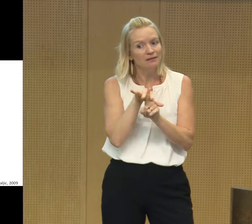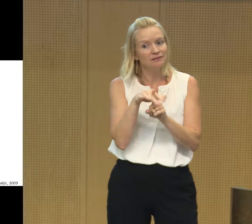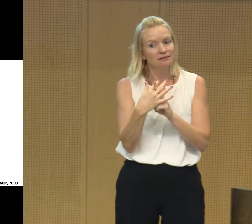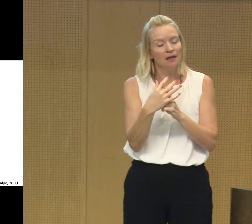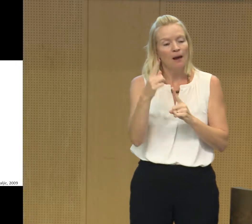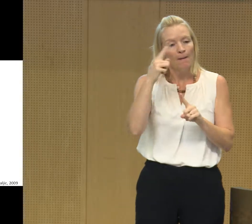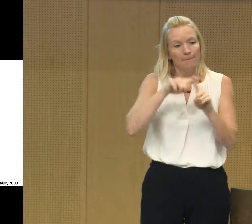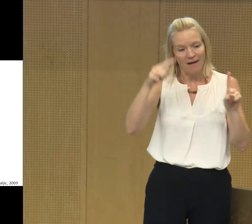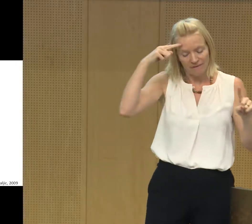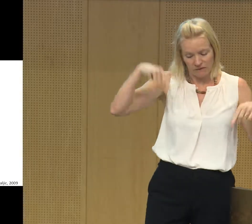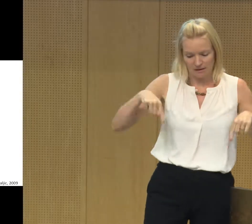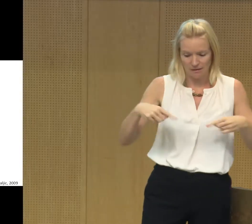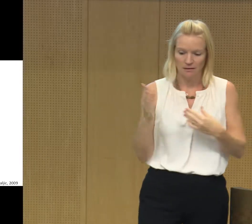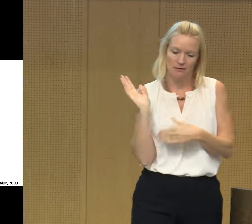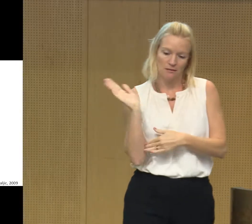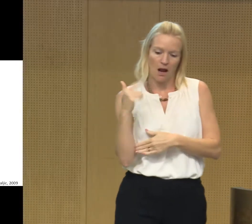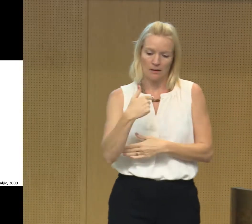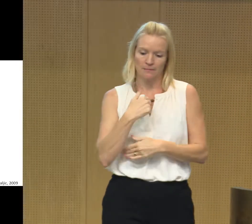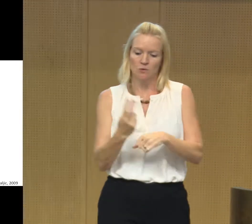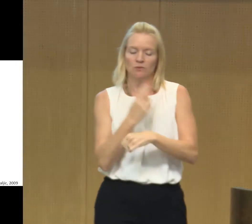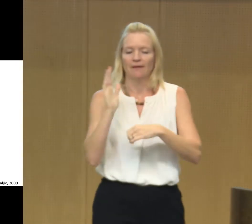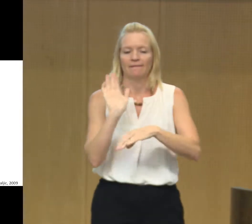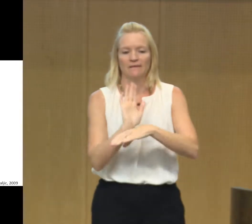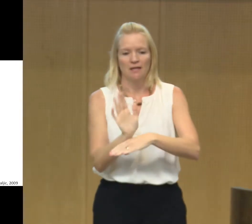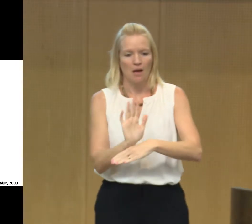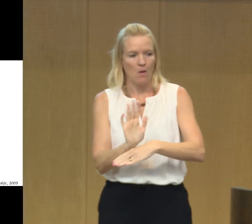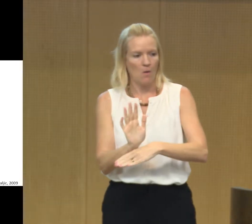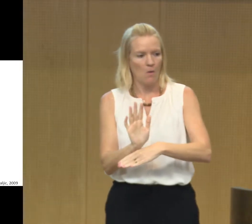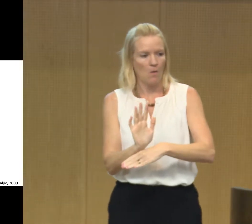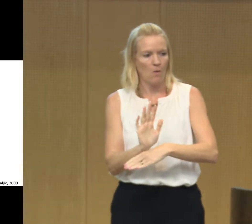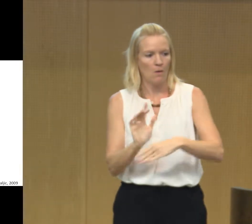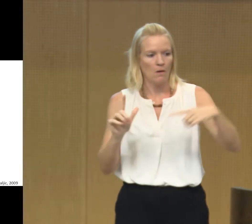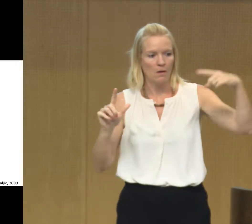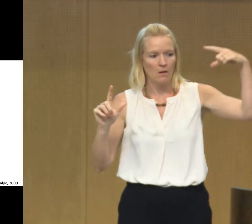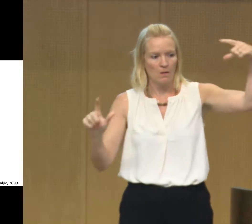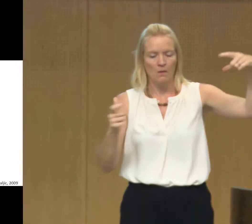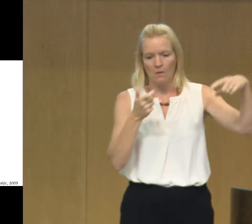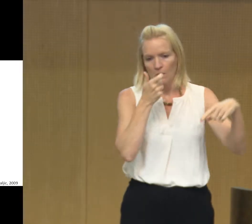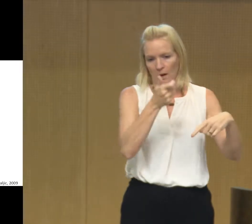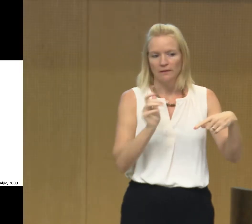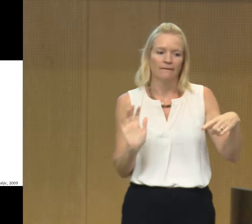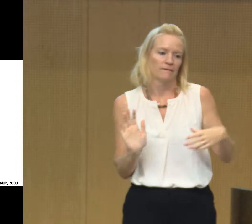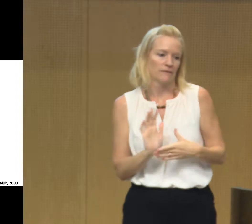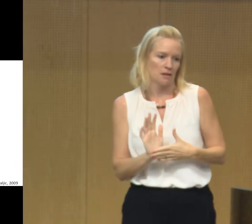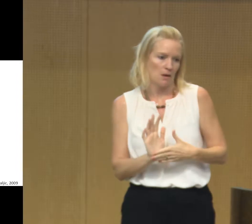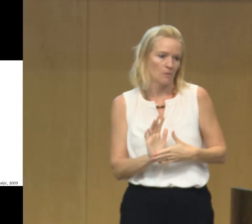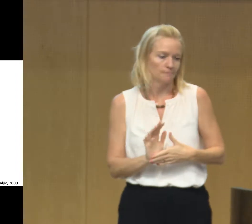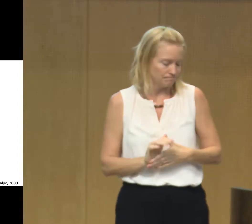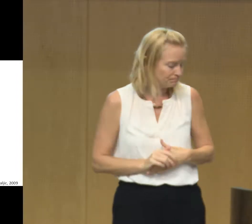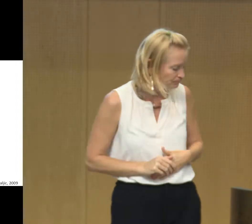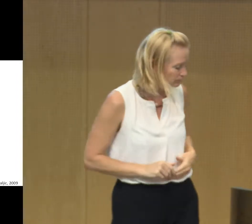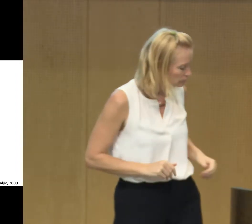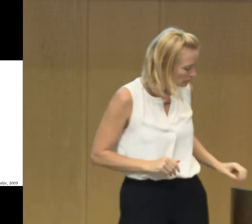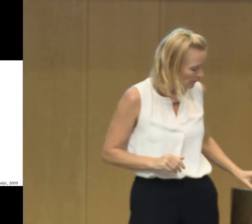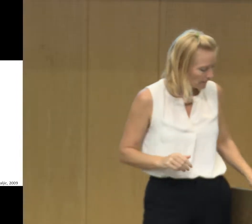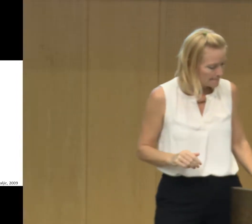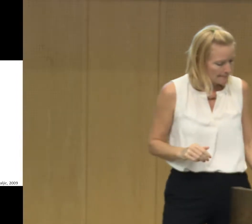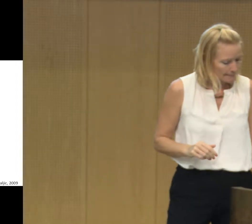It's really important for us to understand different contexts, but for the purpose of my study, we used